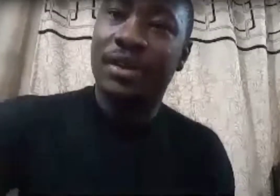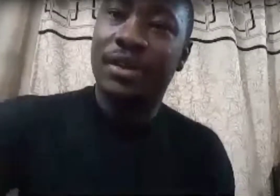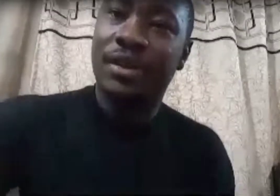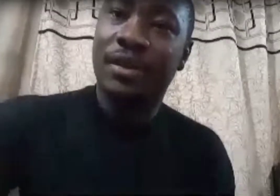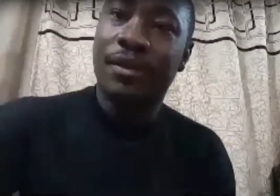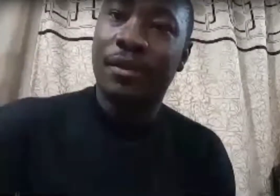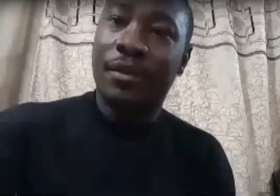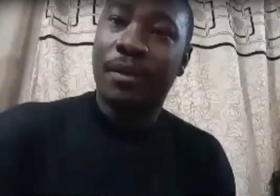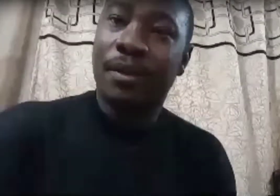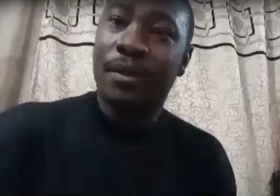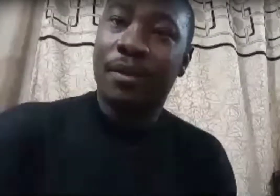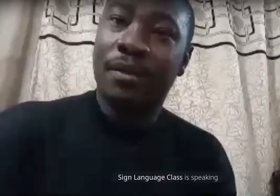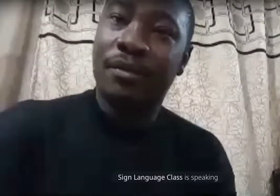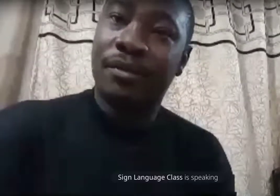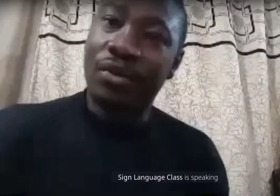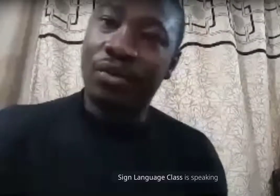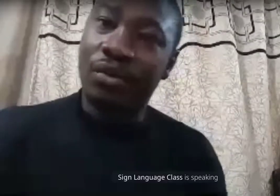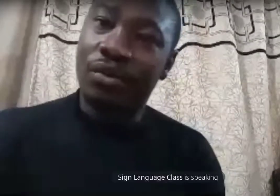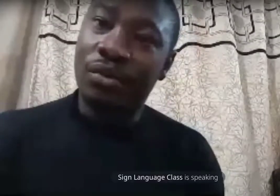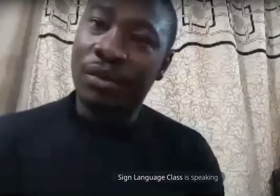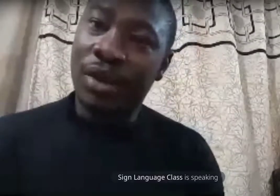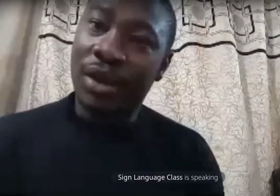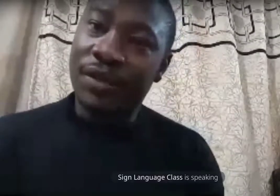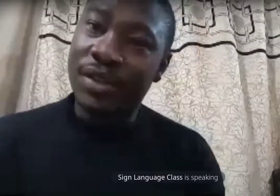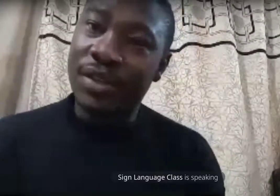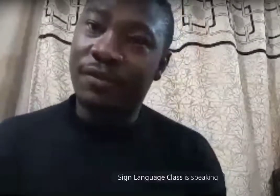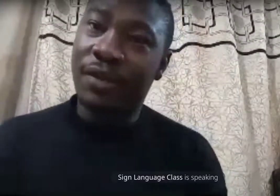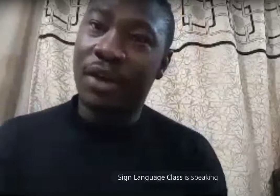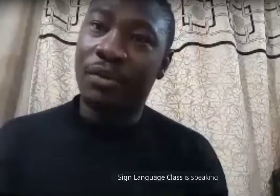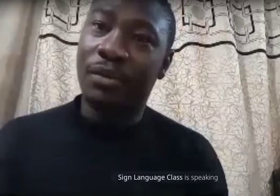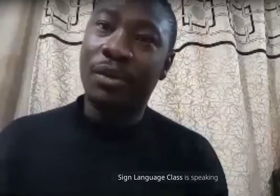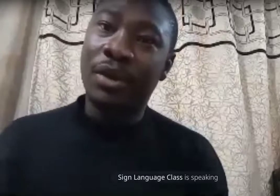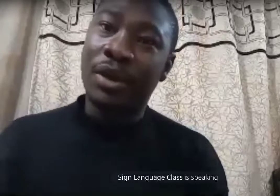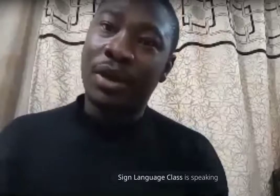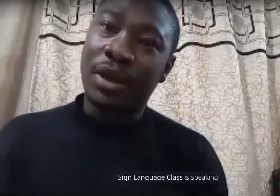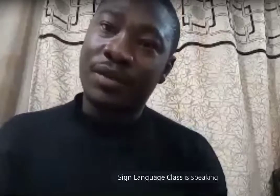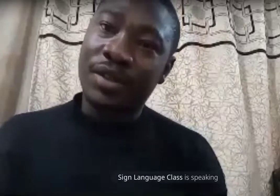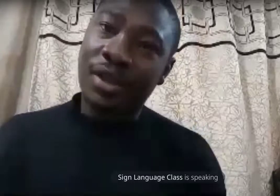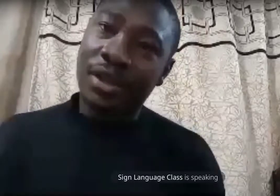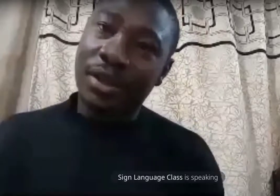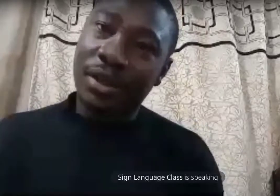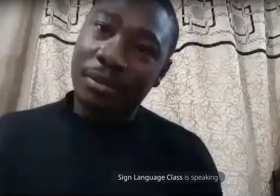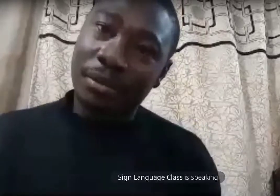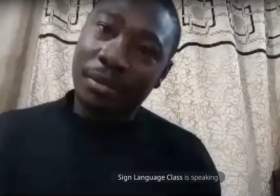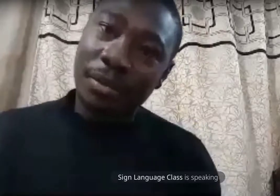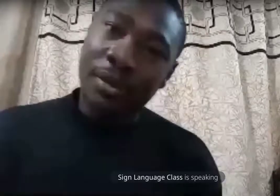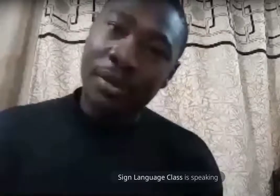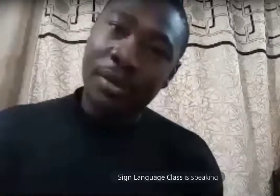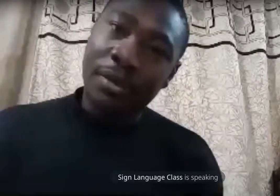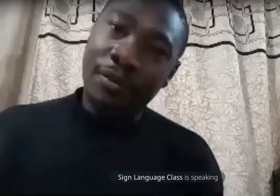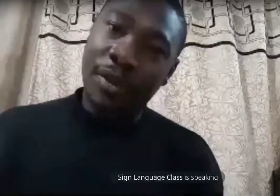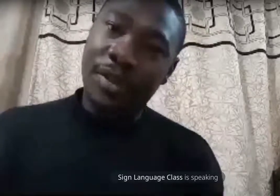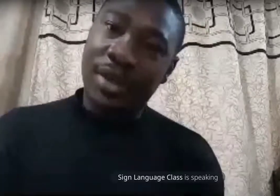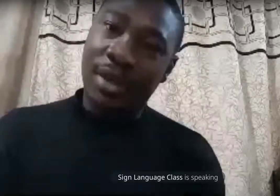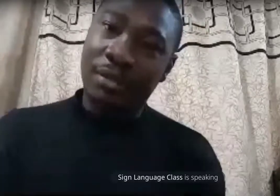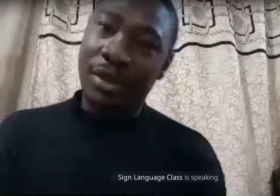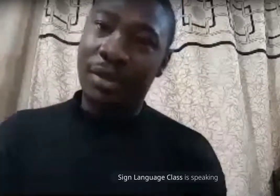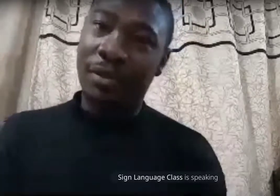Very good. I've seen Jafaru. I've seen Faith Agbi. Okay, let me start